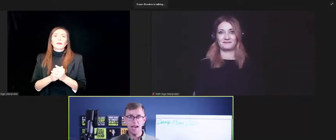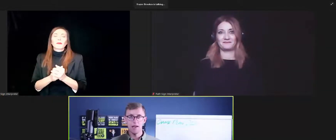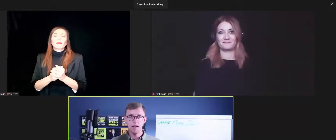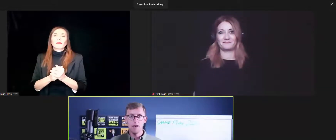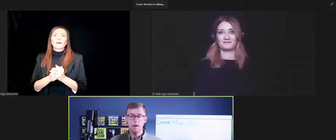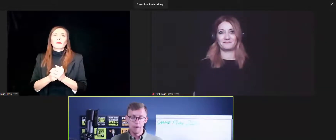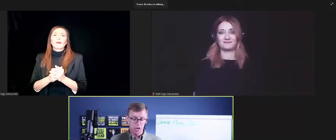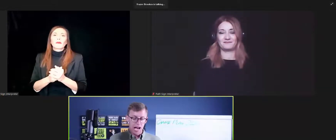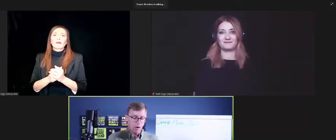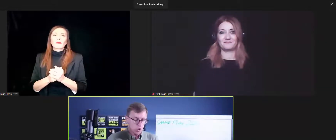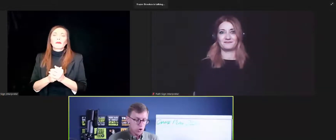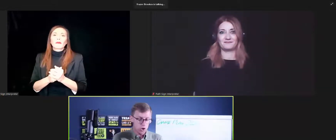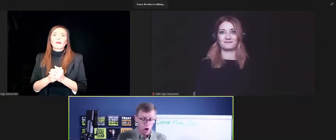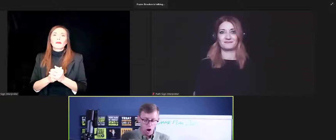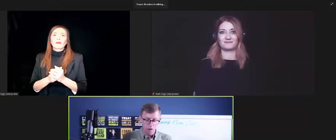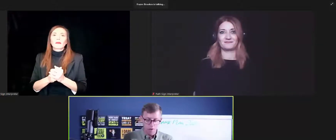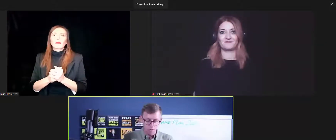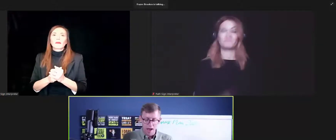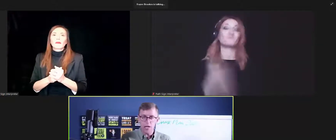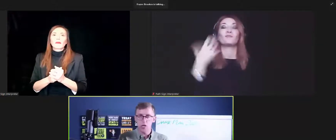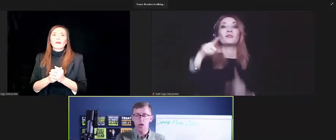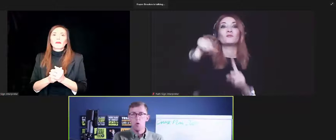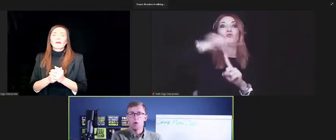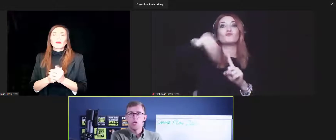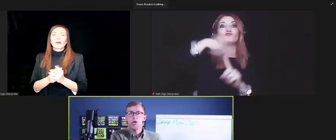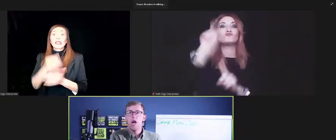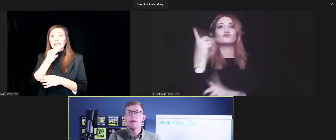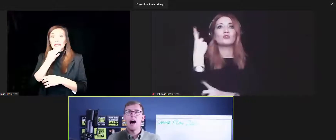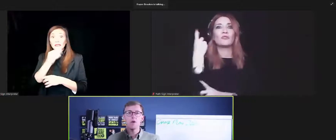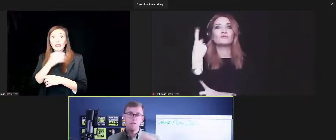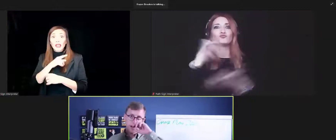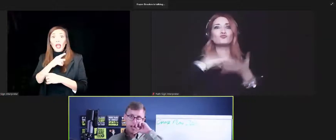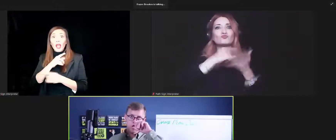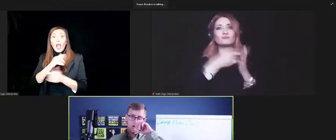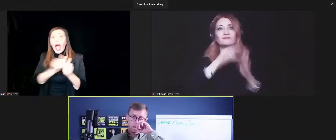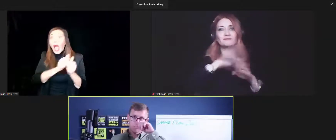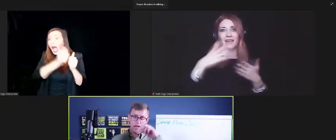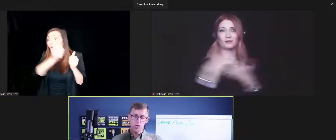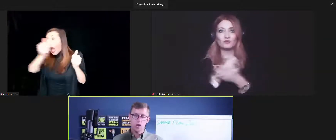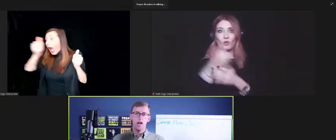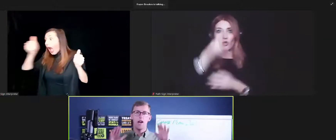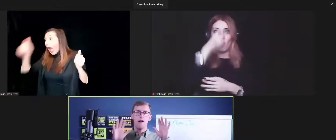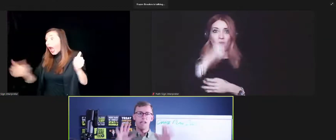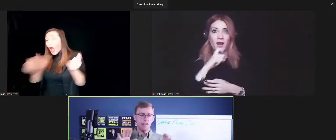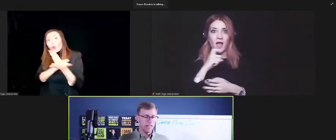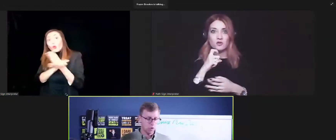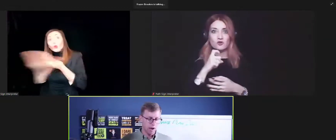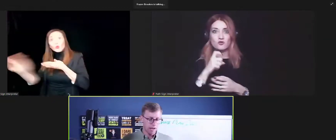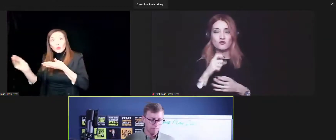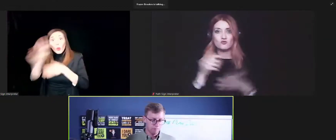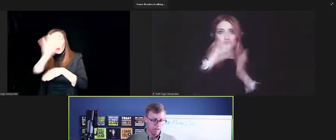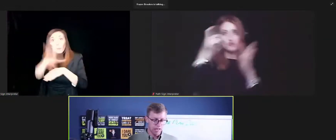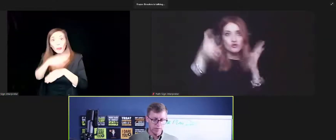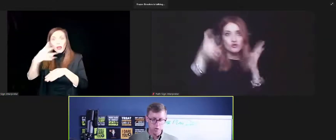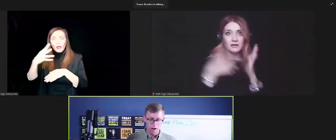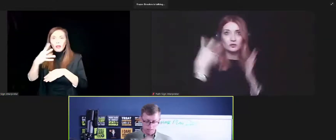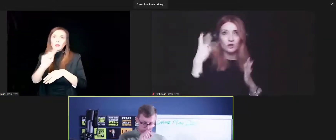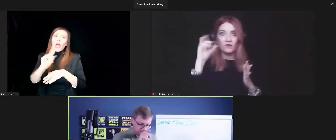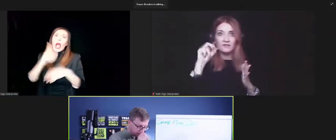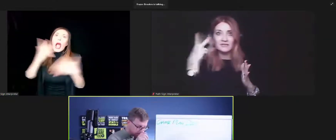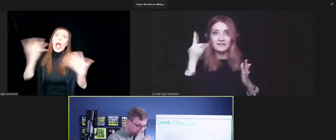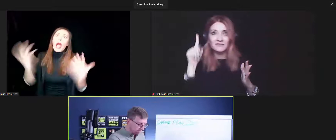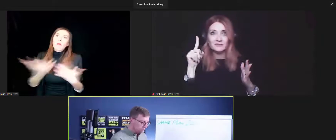year. Because how you start the race will determine how you finish the race. Think of it this way.